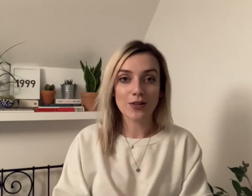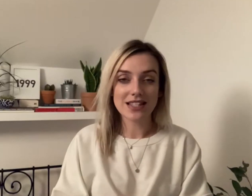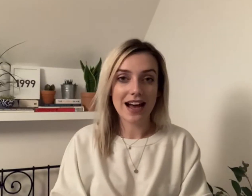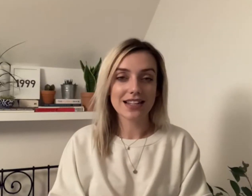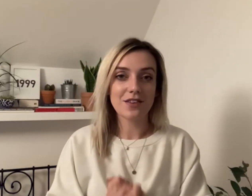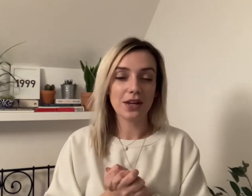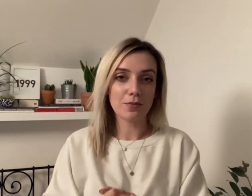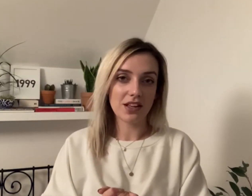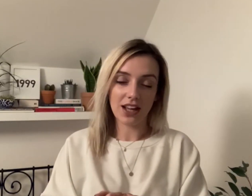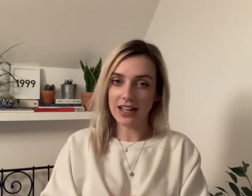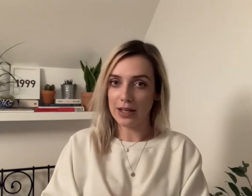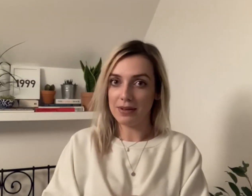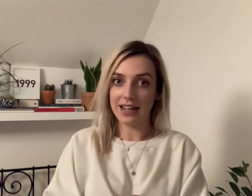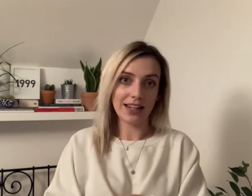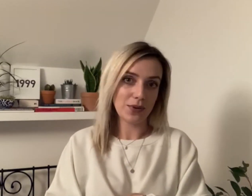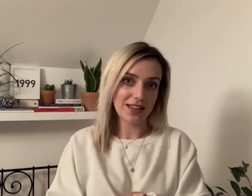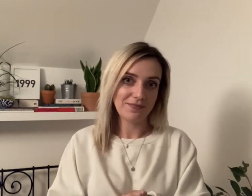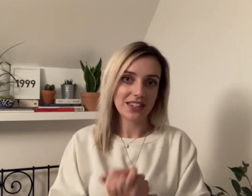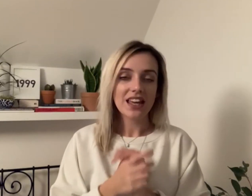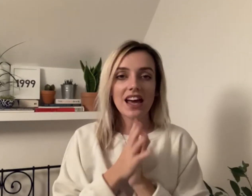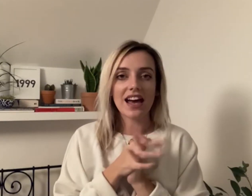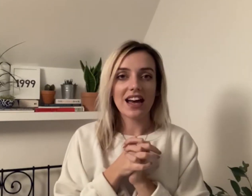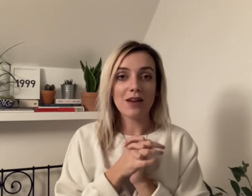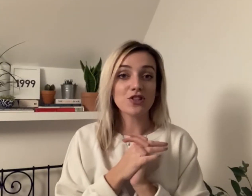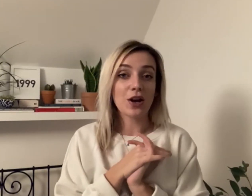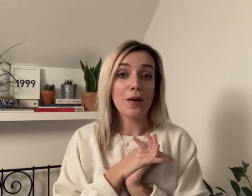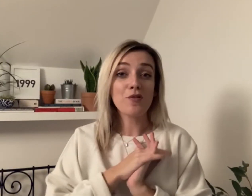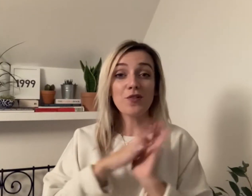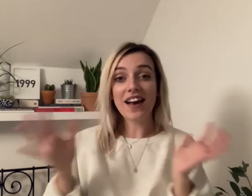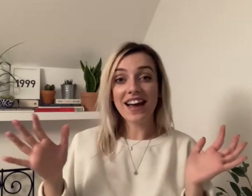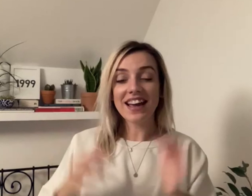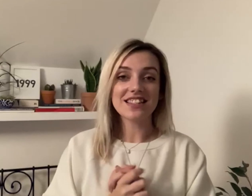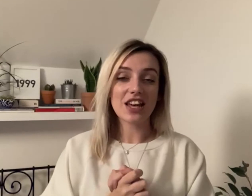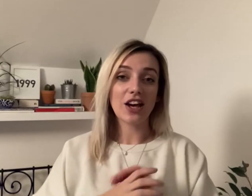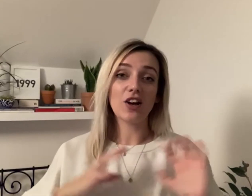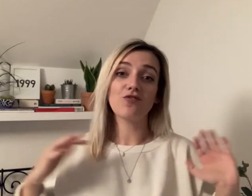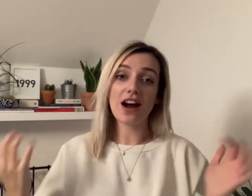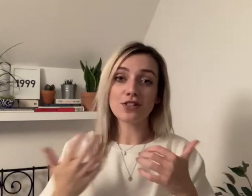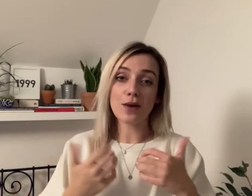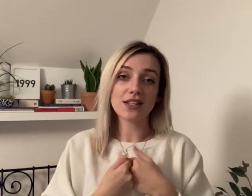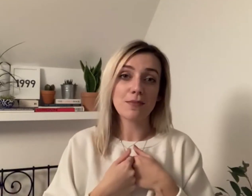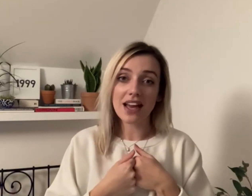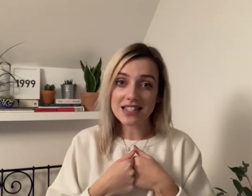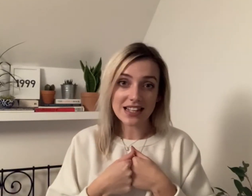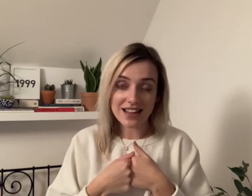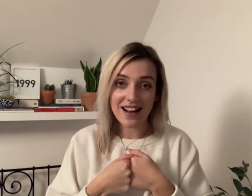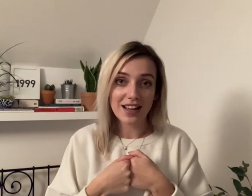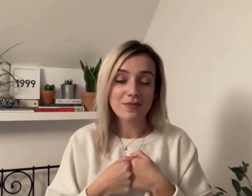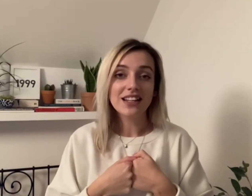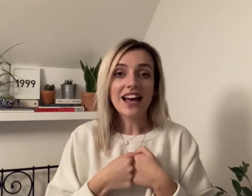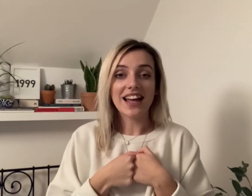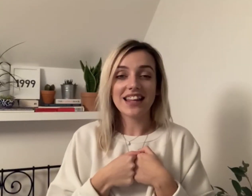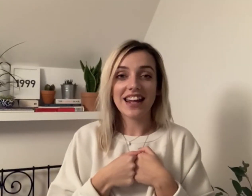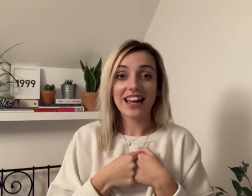get in contact if we can be of any help in any way. I'm just gonna pray to round up this amazing